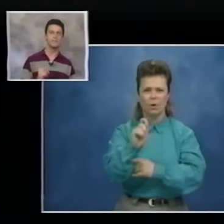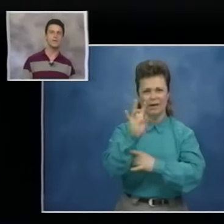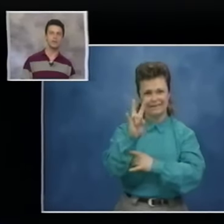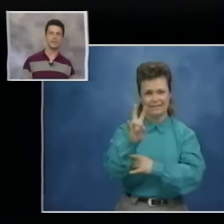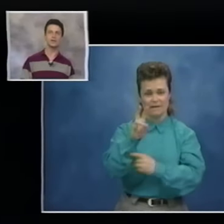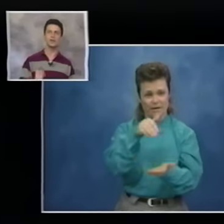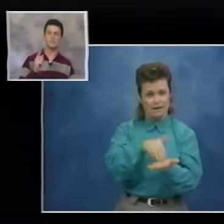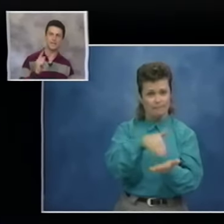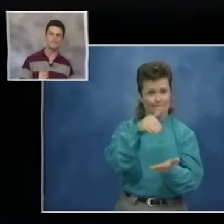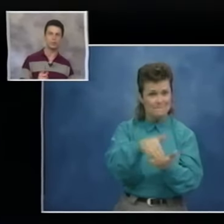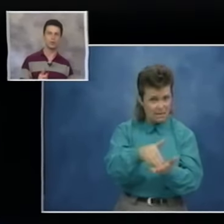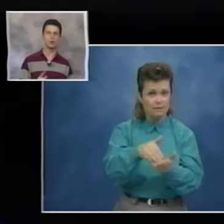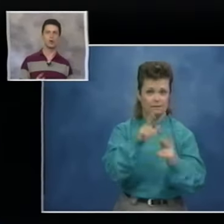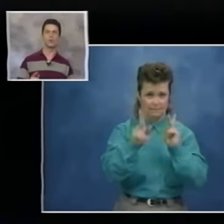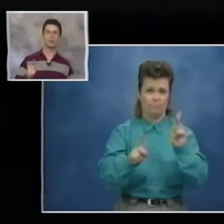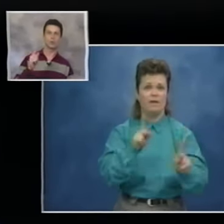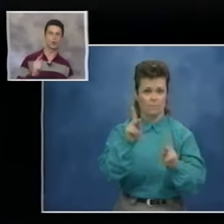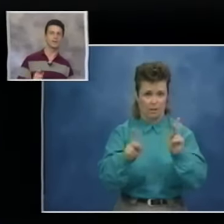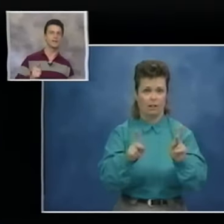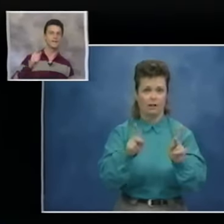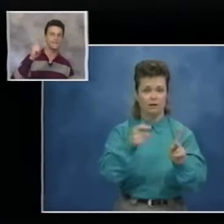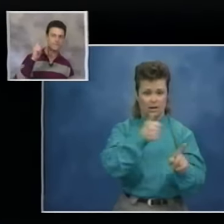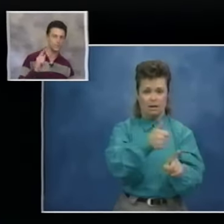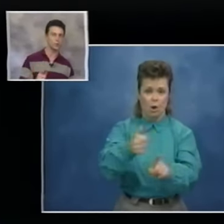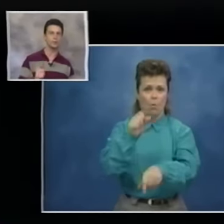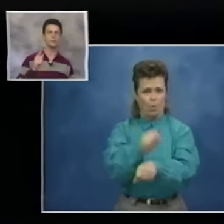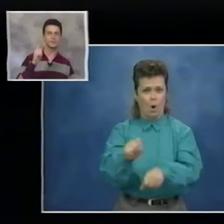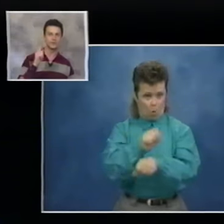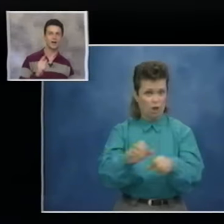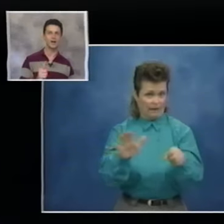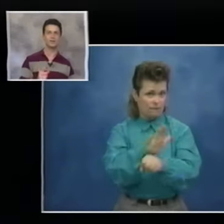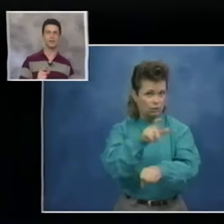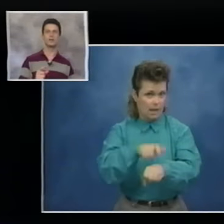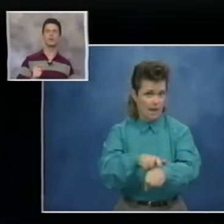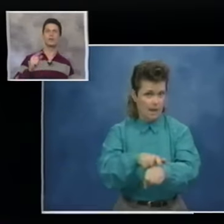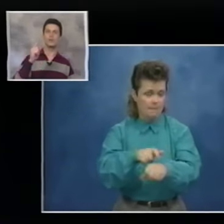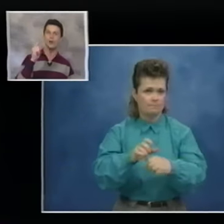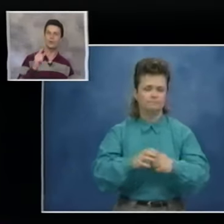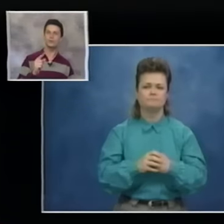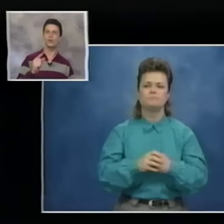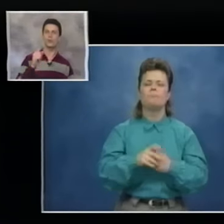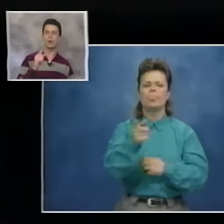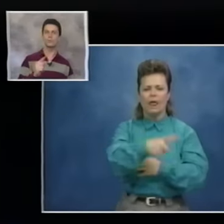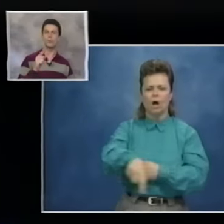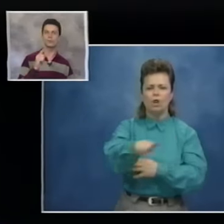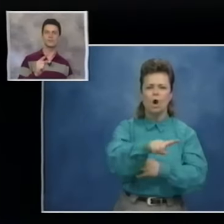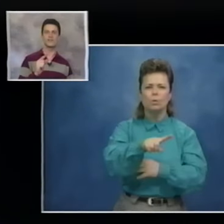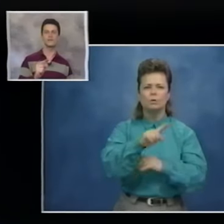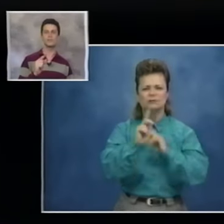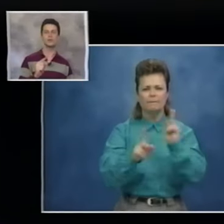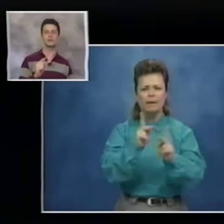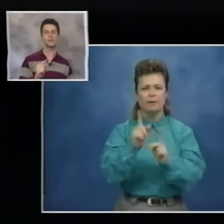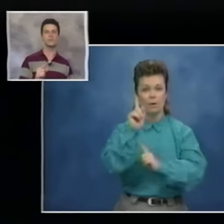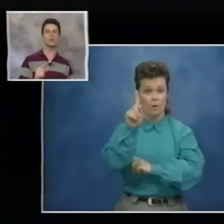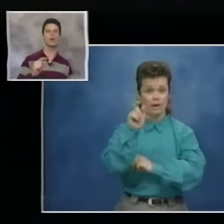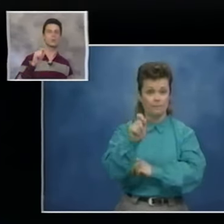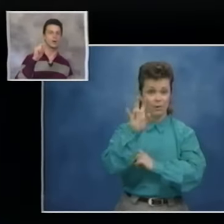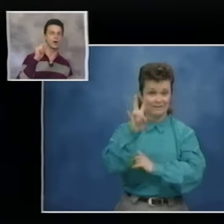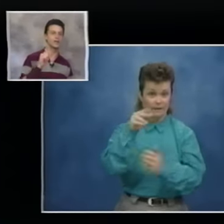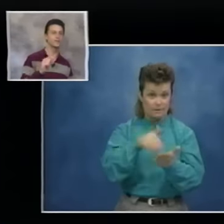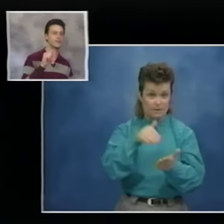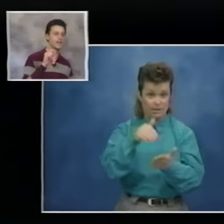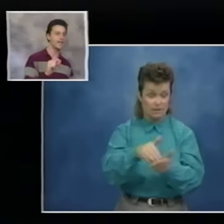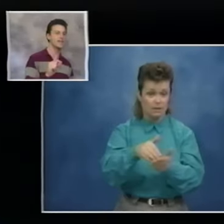1.7 million people were working full-time. Those 1.7 million people